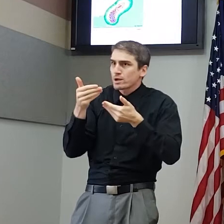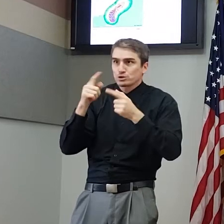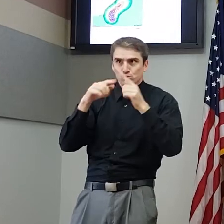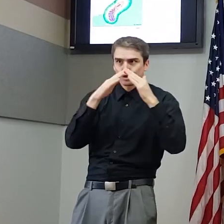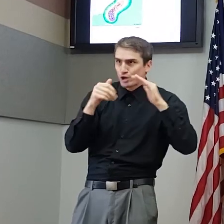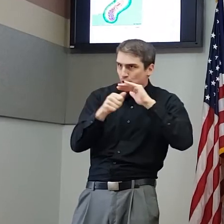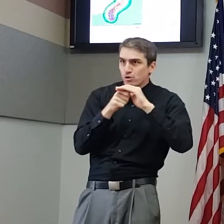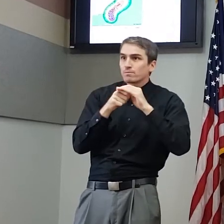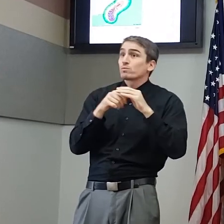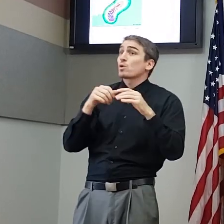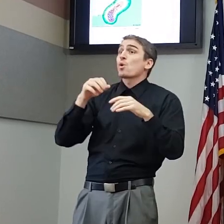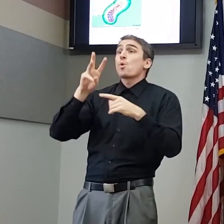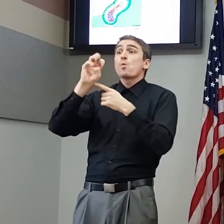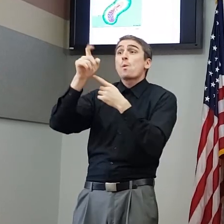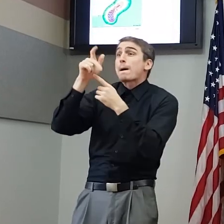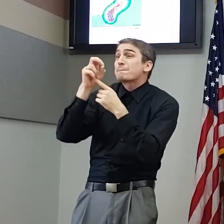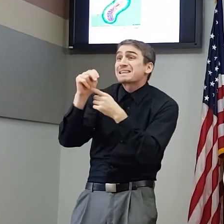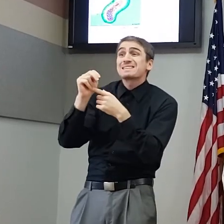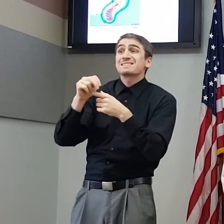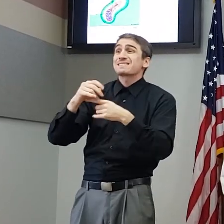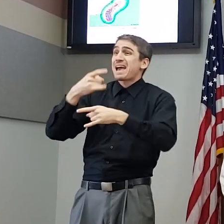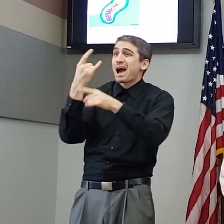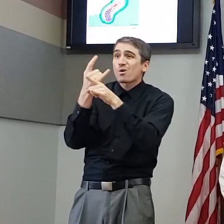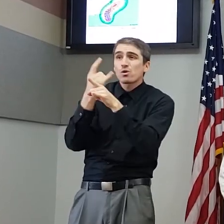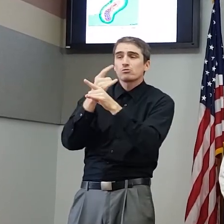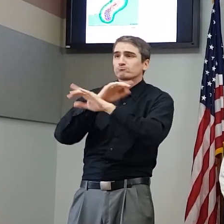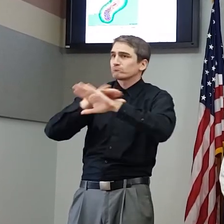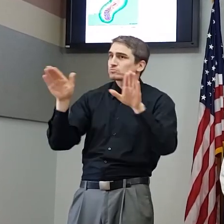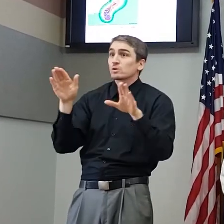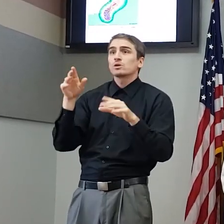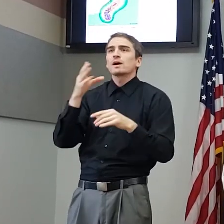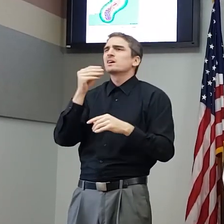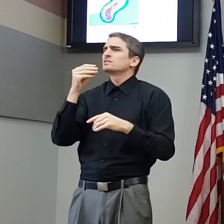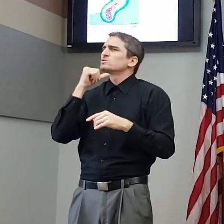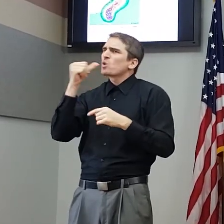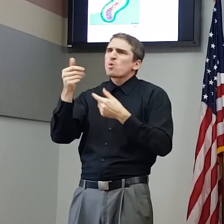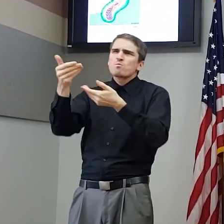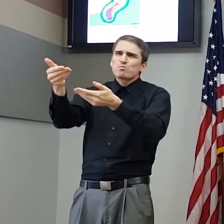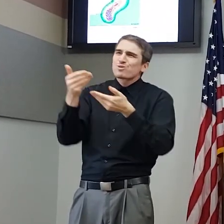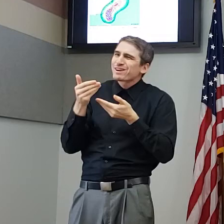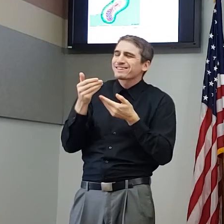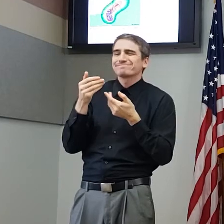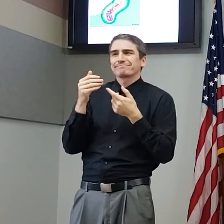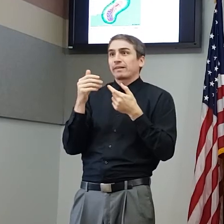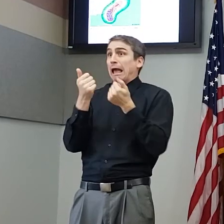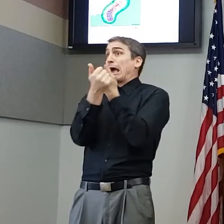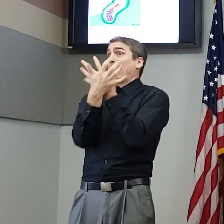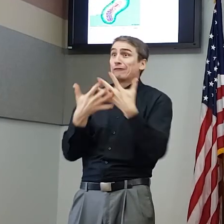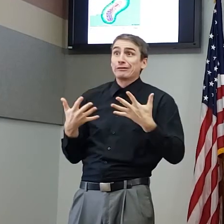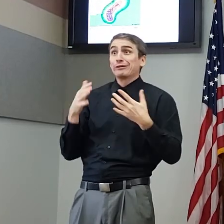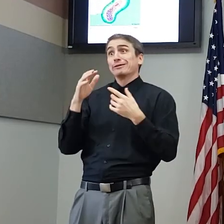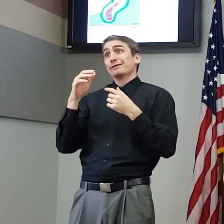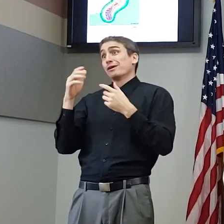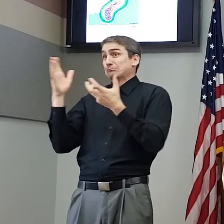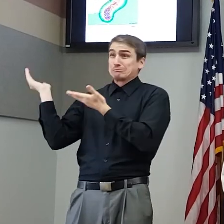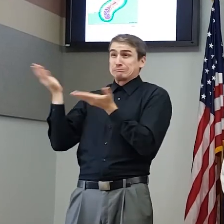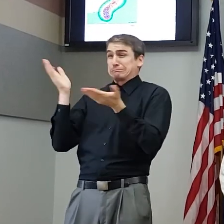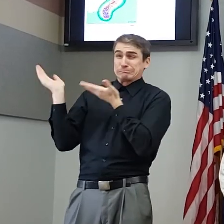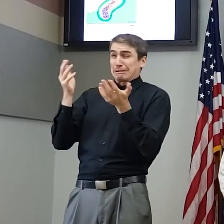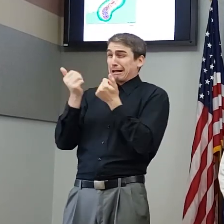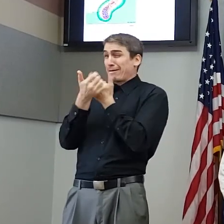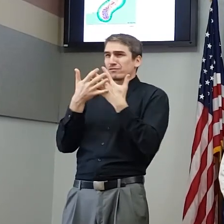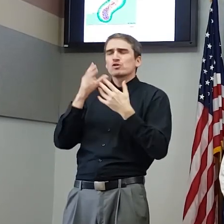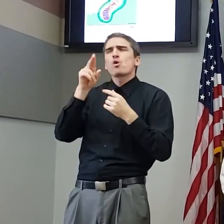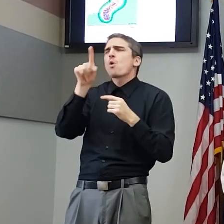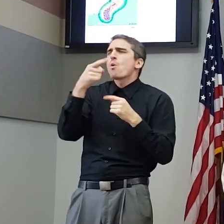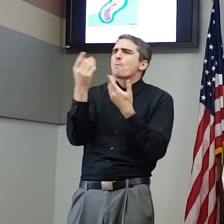no alcohol, and non-essential items. We don't need you to bring the kitchen sink with you. So just essential items that